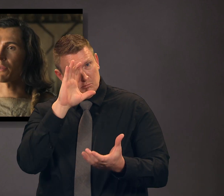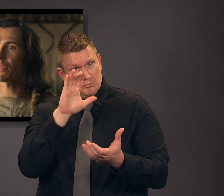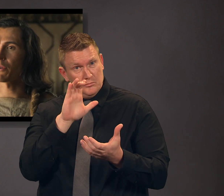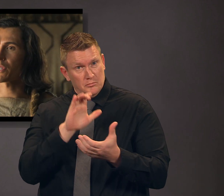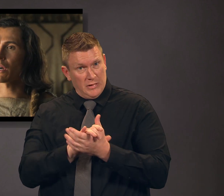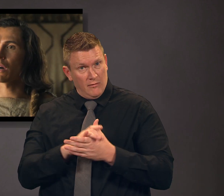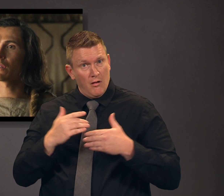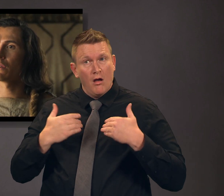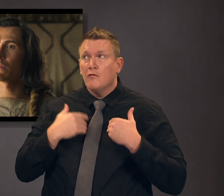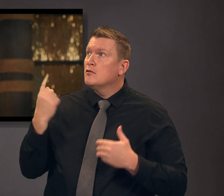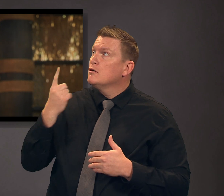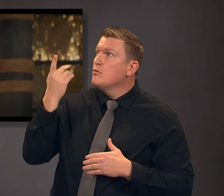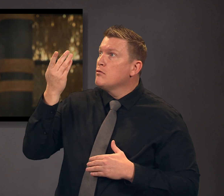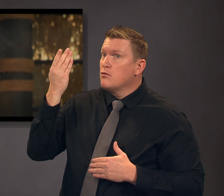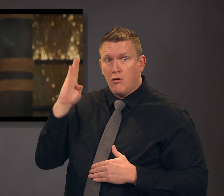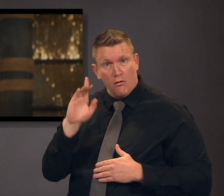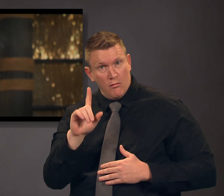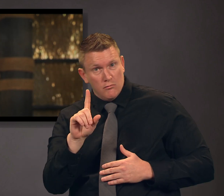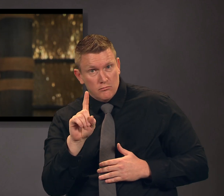Believest thou that there is a God?